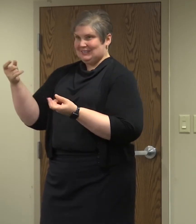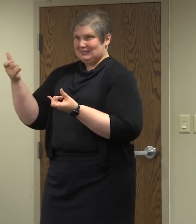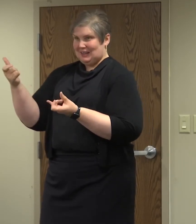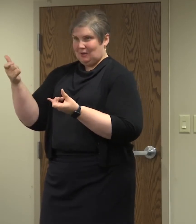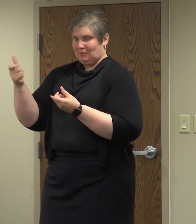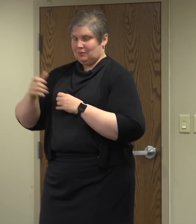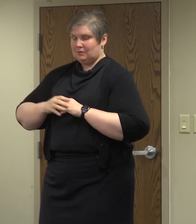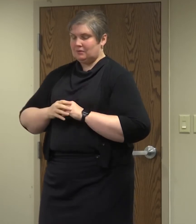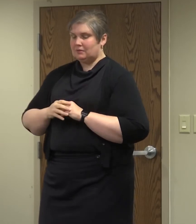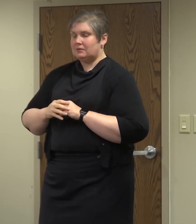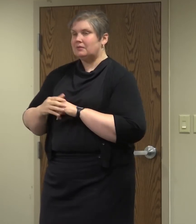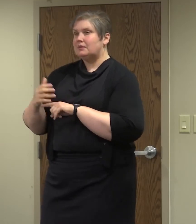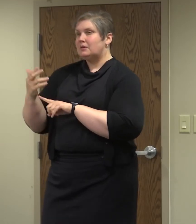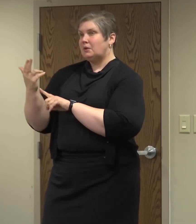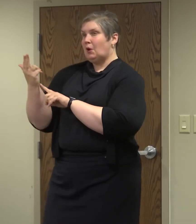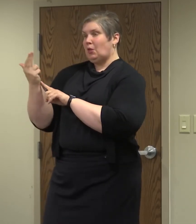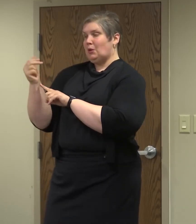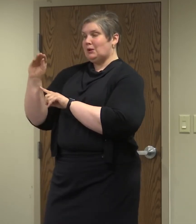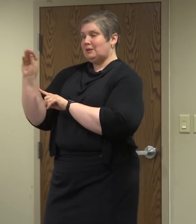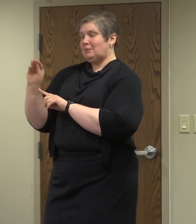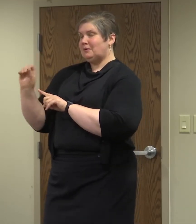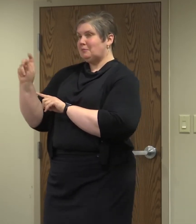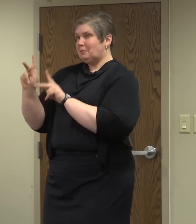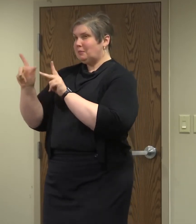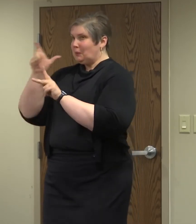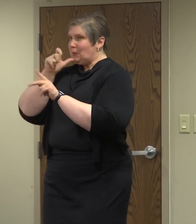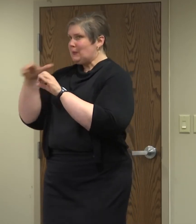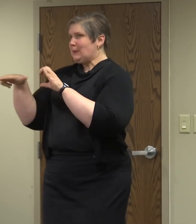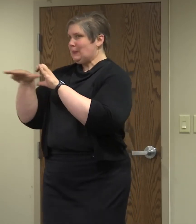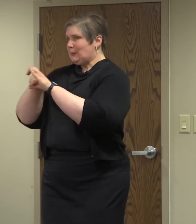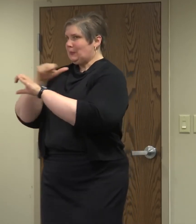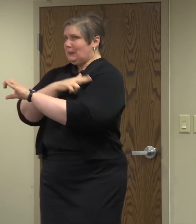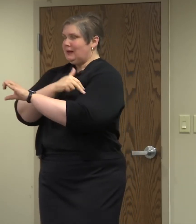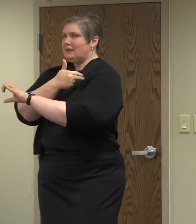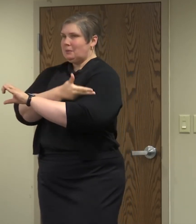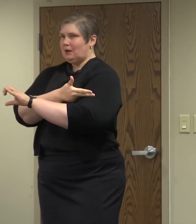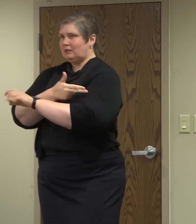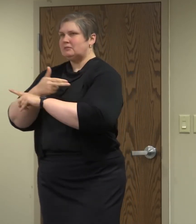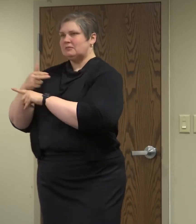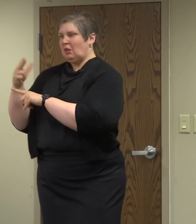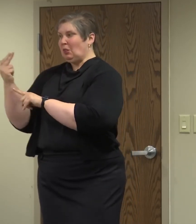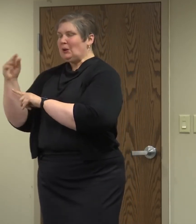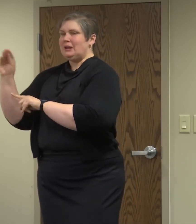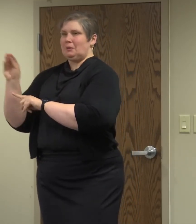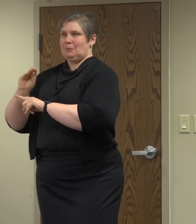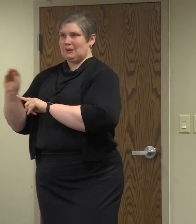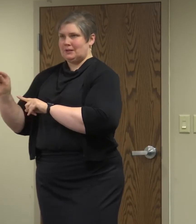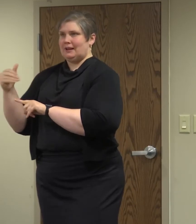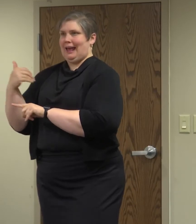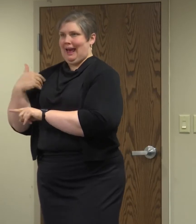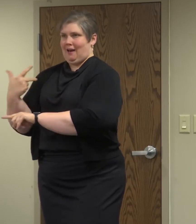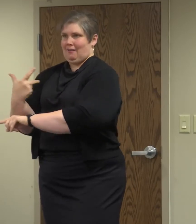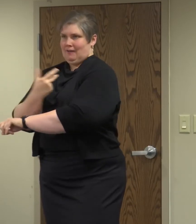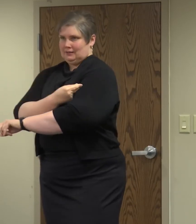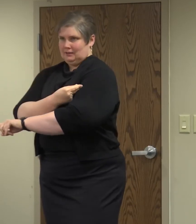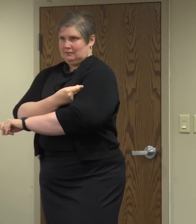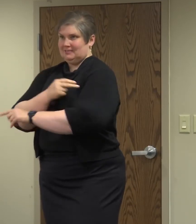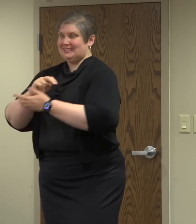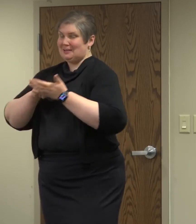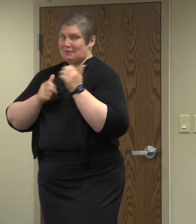been hospitalized have been fully vaccinated. So the majority have been unvaccinated. And we have to be clear about